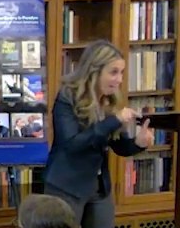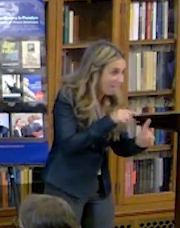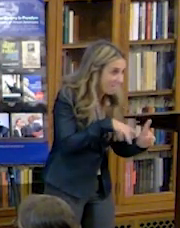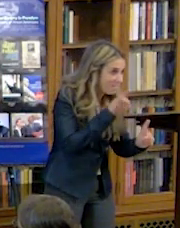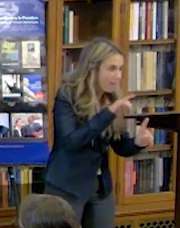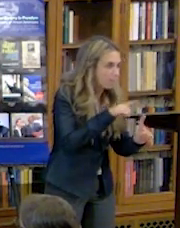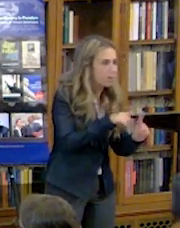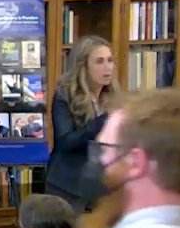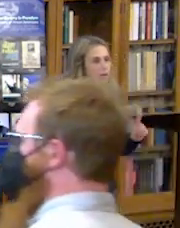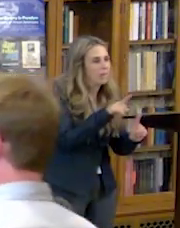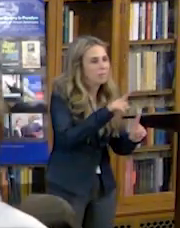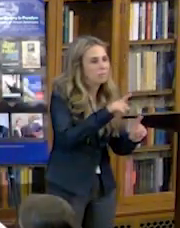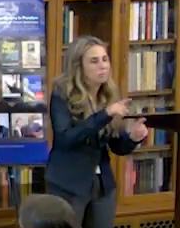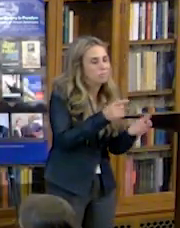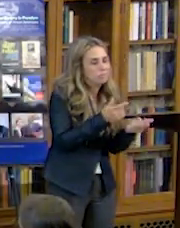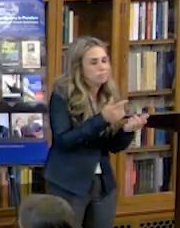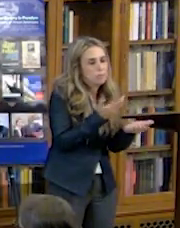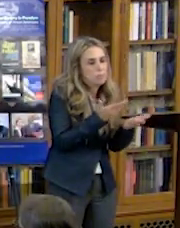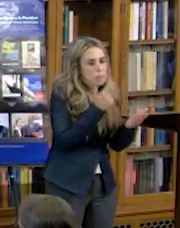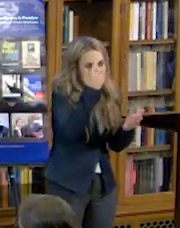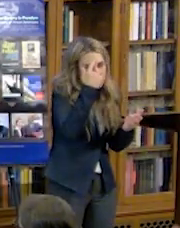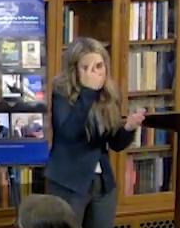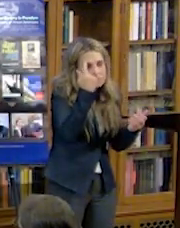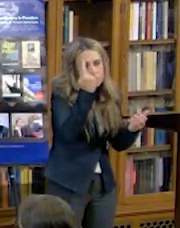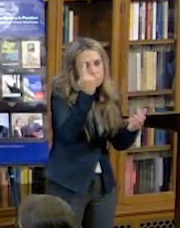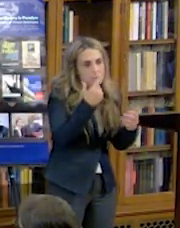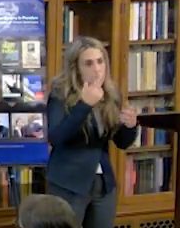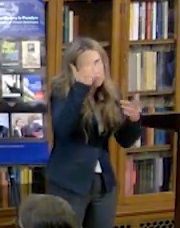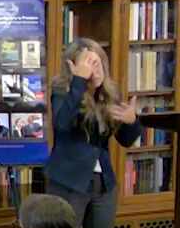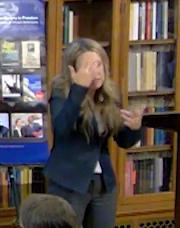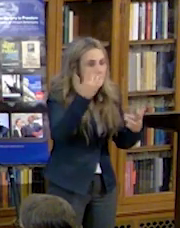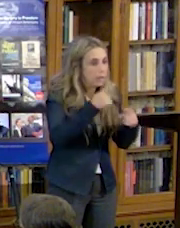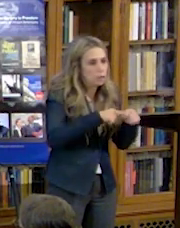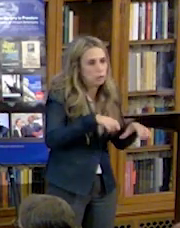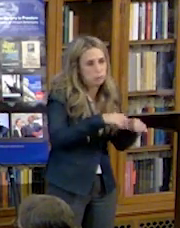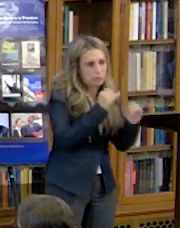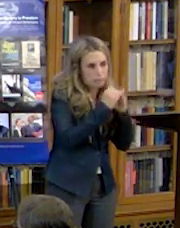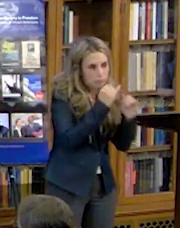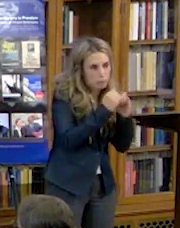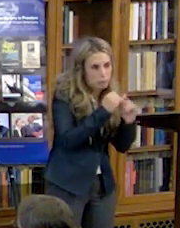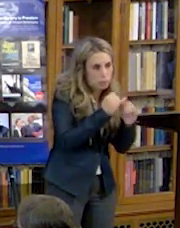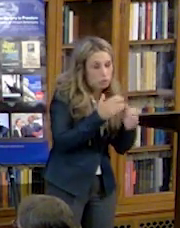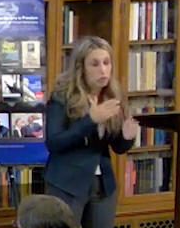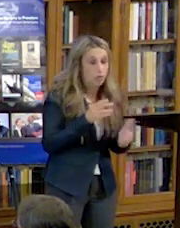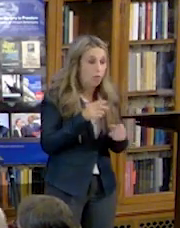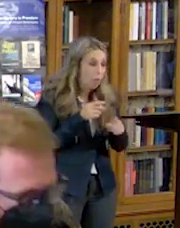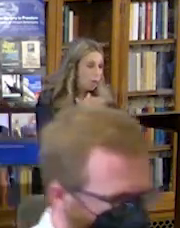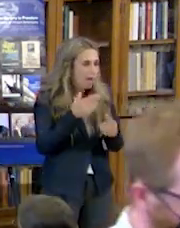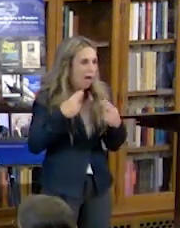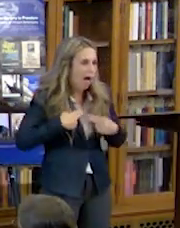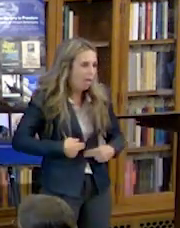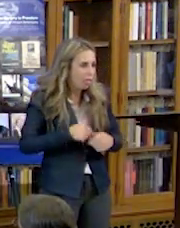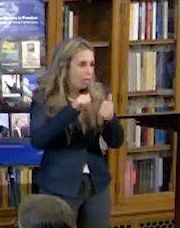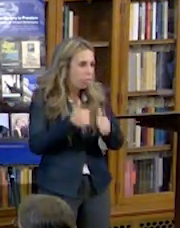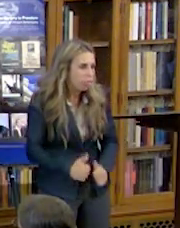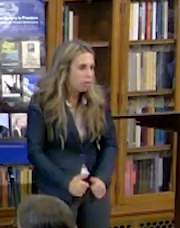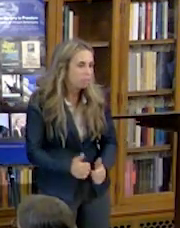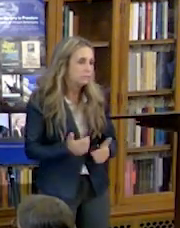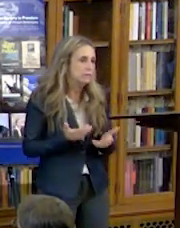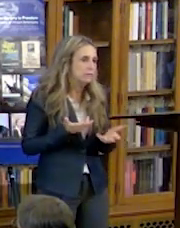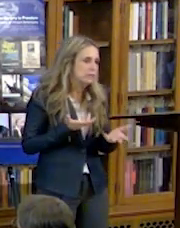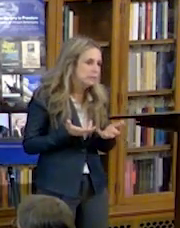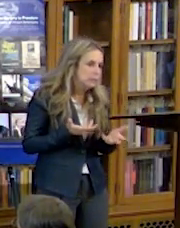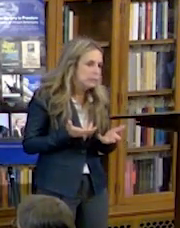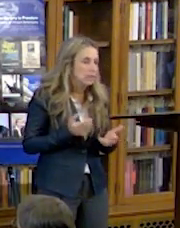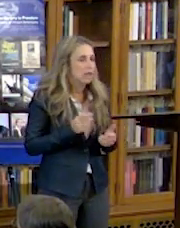ability to do interviews um some of them um you know were suffering from all kinds of Health elements it was a it was a